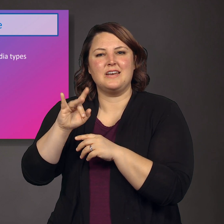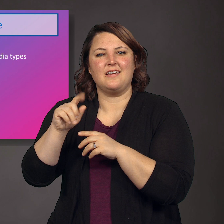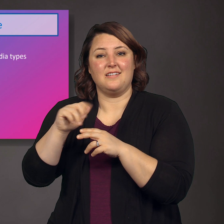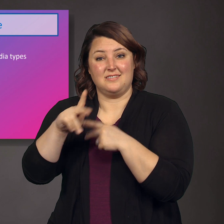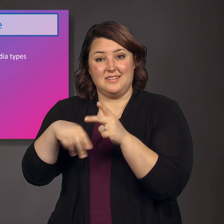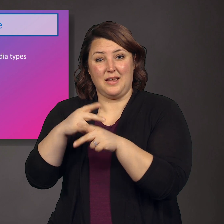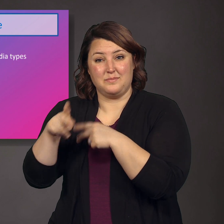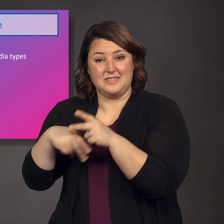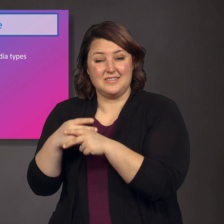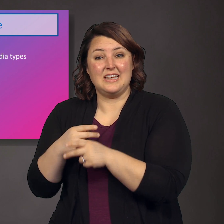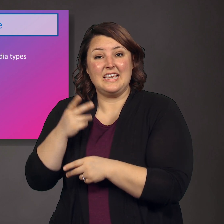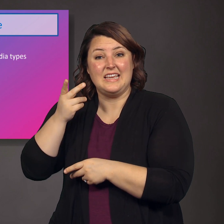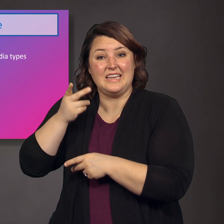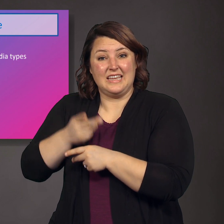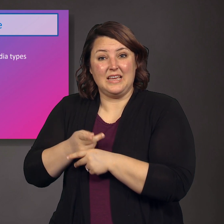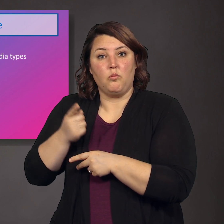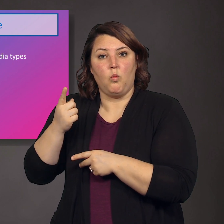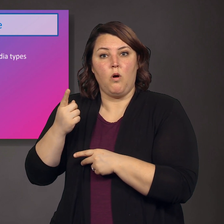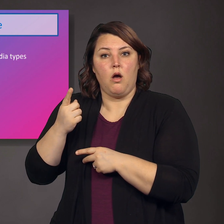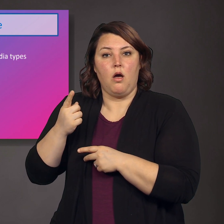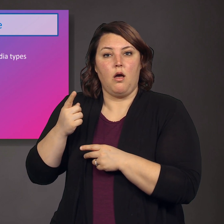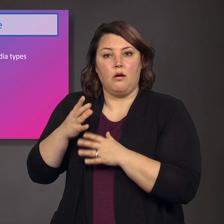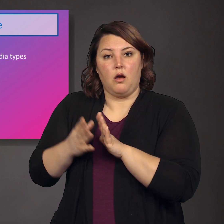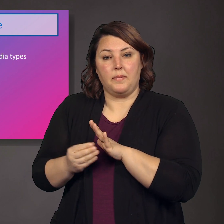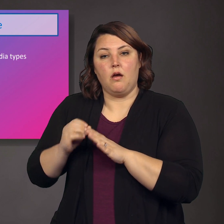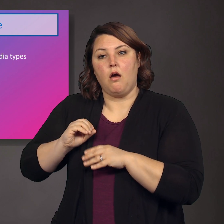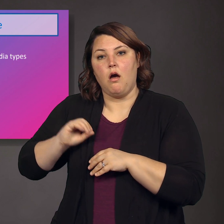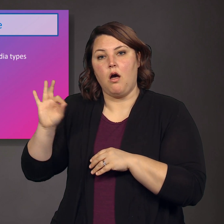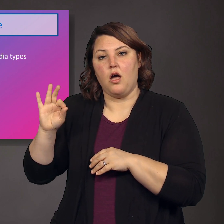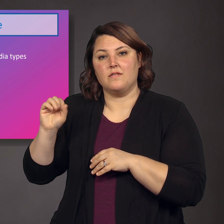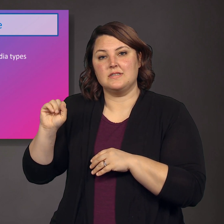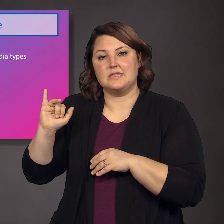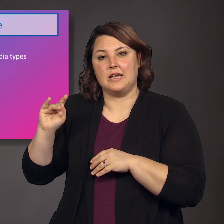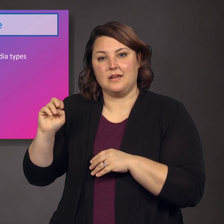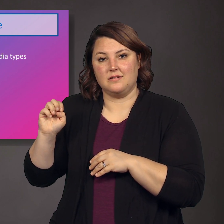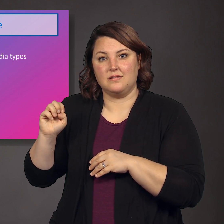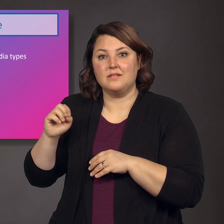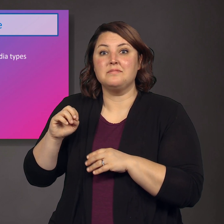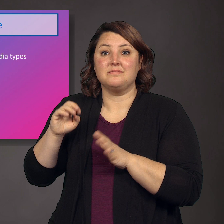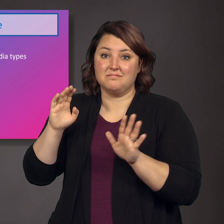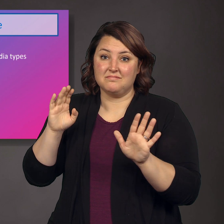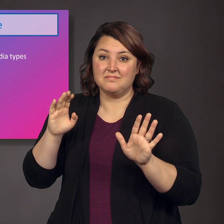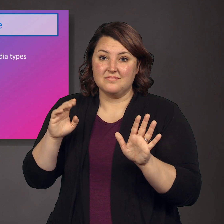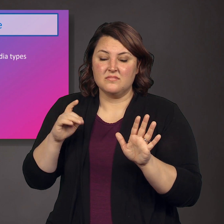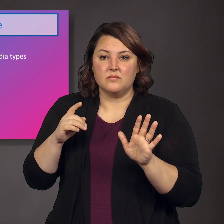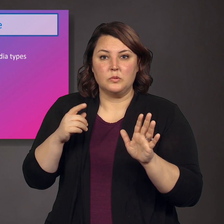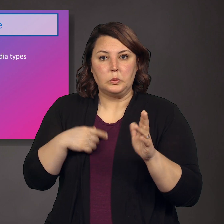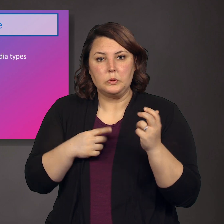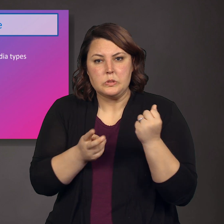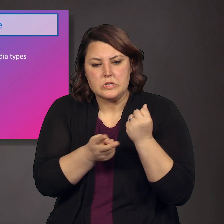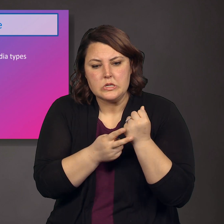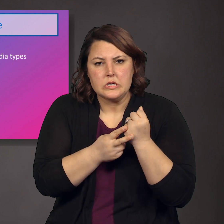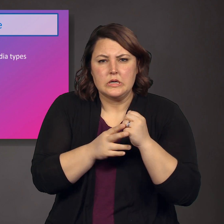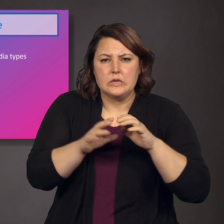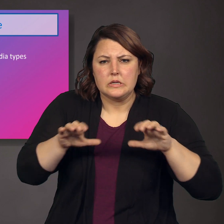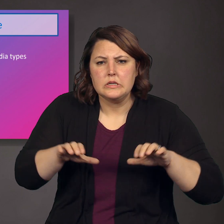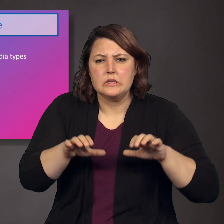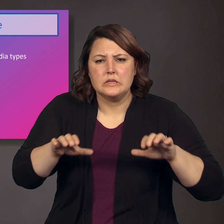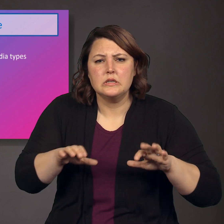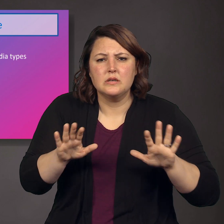those copies off-site. If you've gone to all this trouble to manage your pictures, you don't want them to get